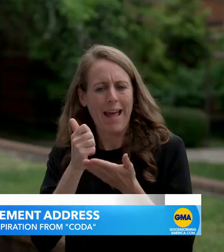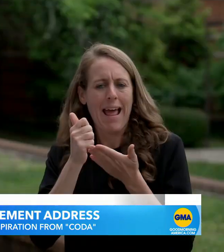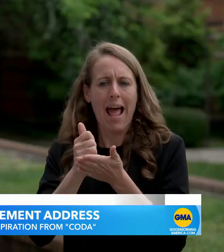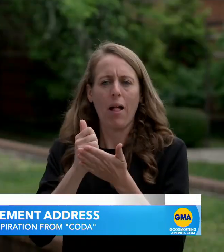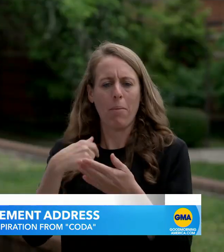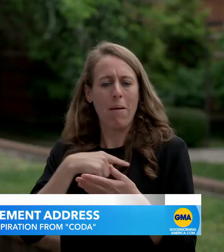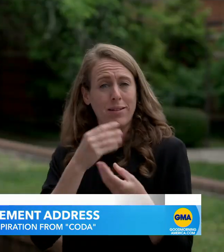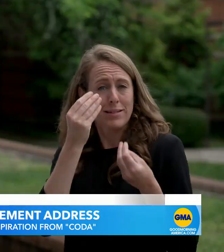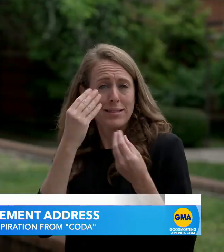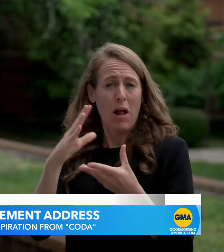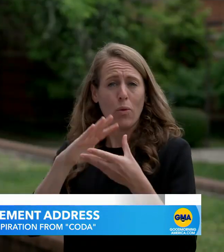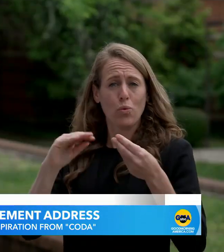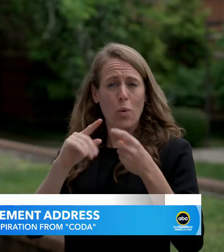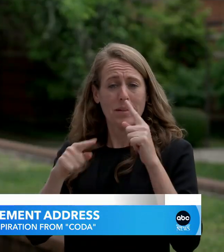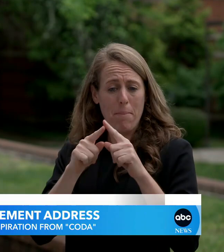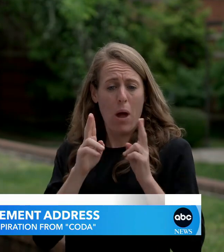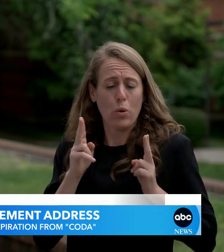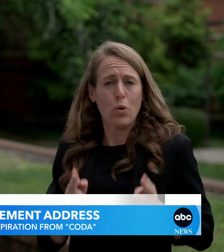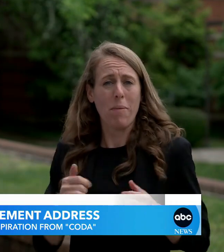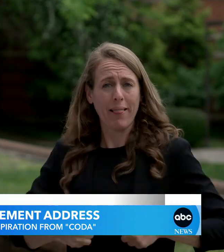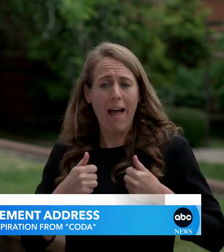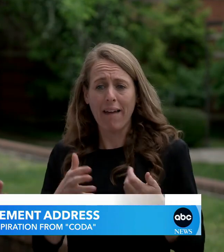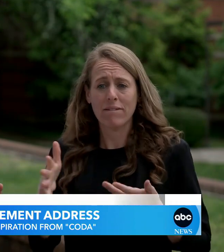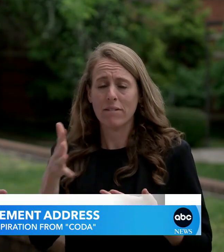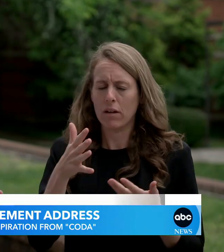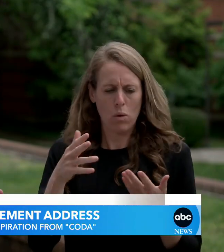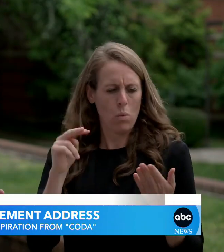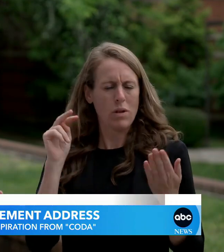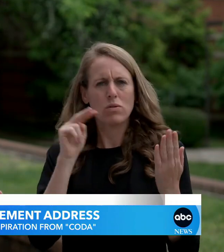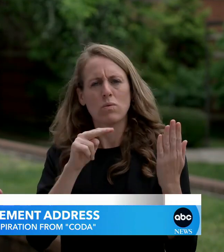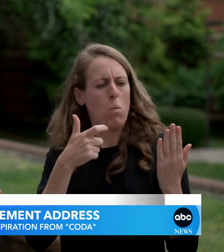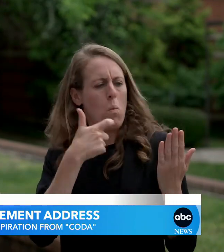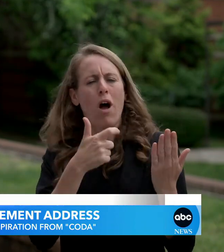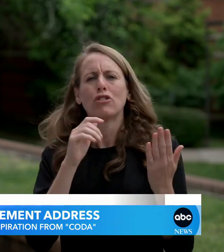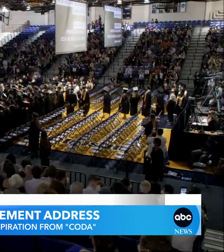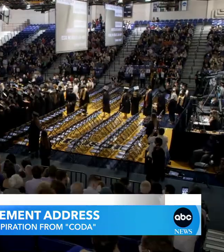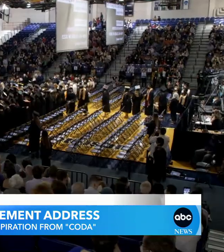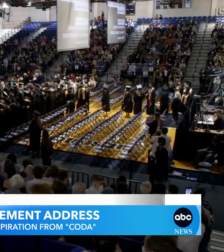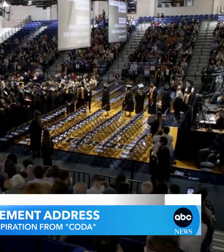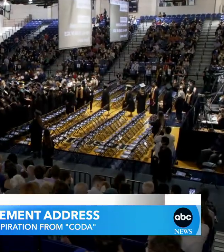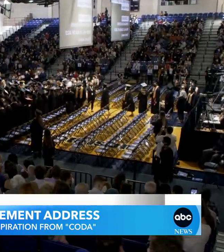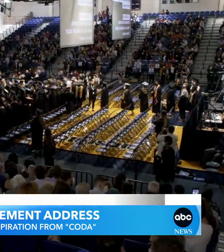when we saw CODA, we thought, this is absolutely what we ought to be doing.